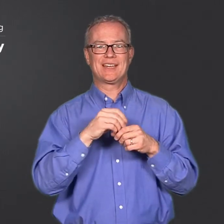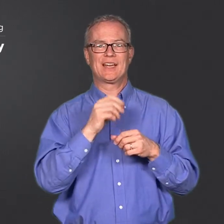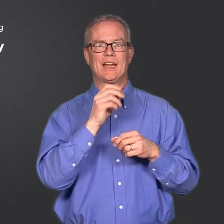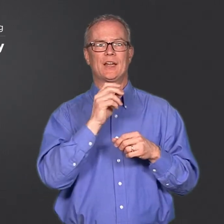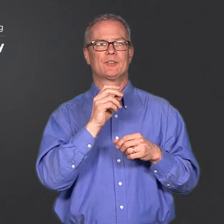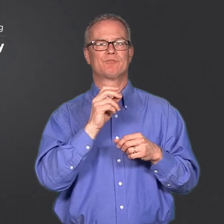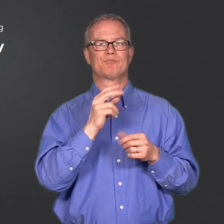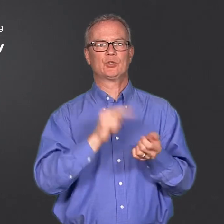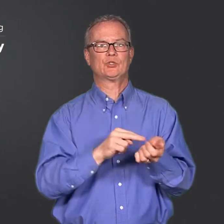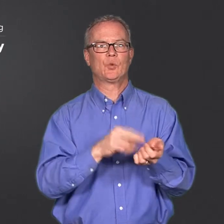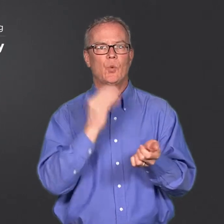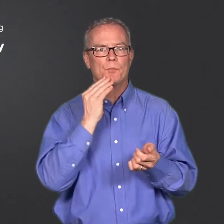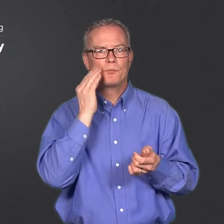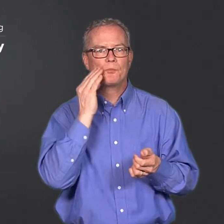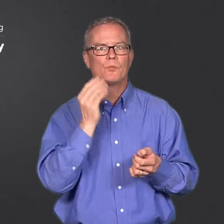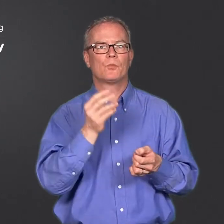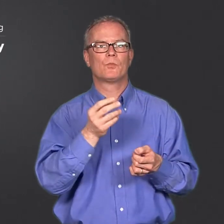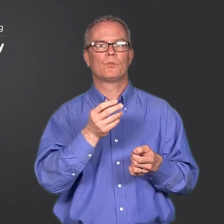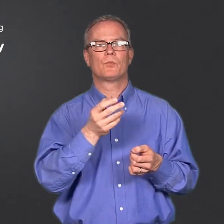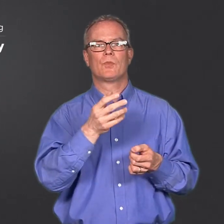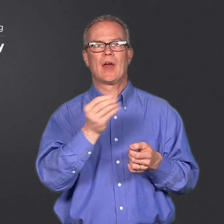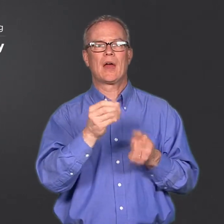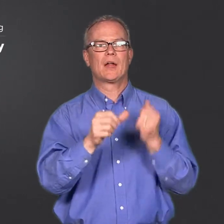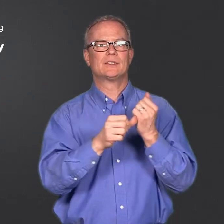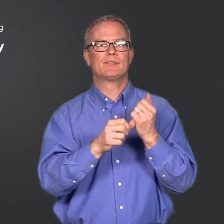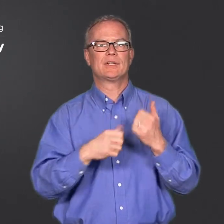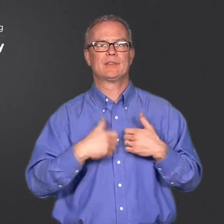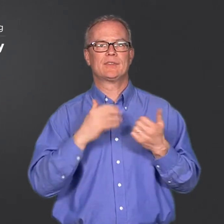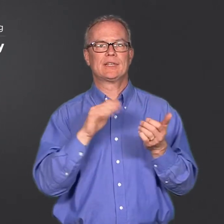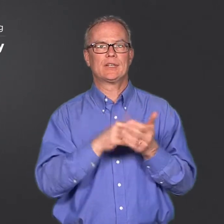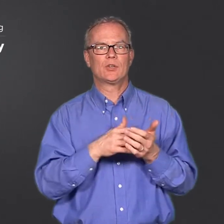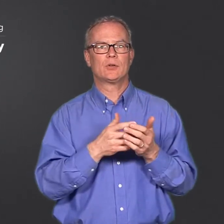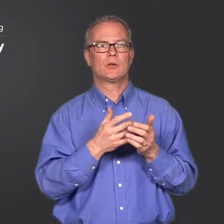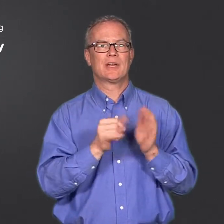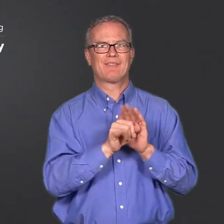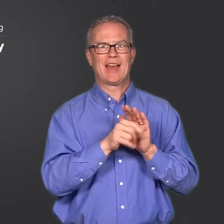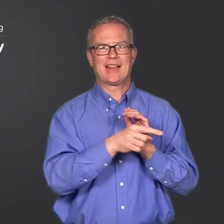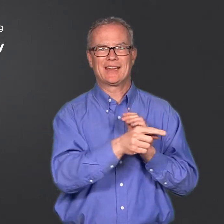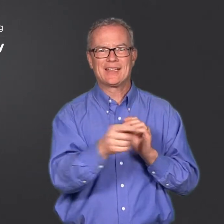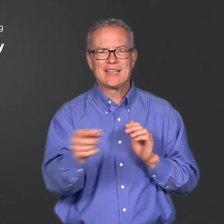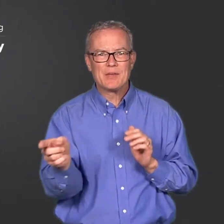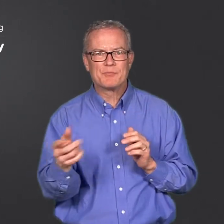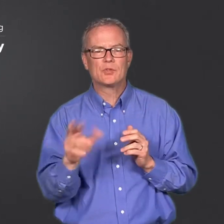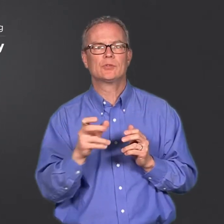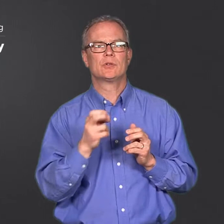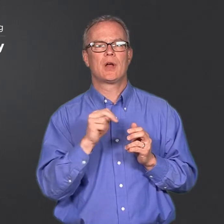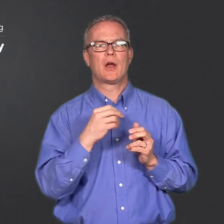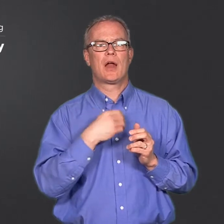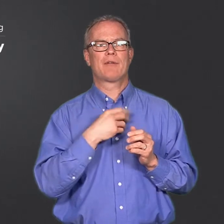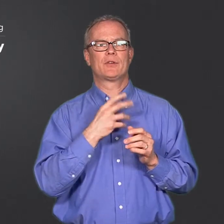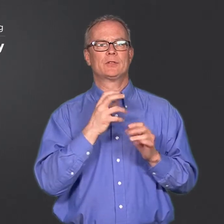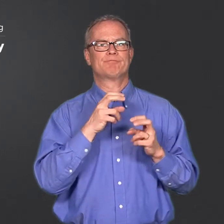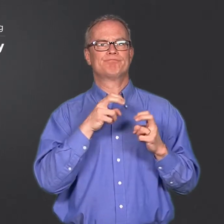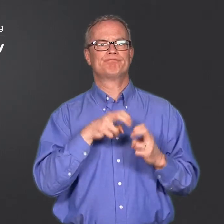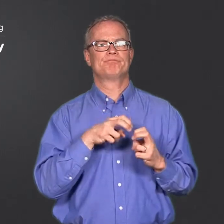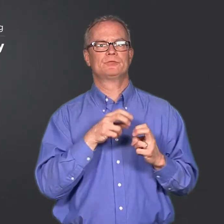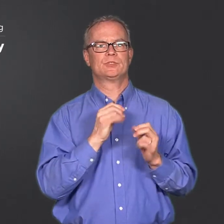hearing, and deaf-blind people reside in nursing homes and assisted living centers. Once they are